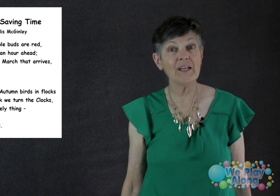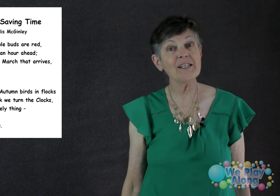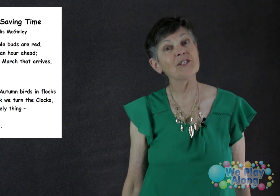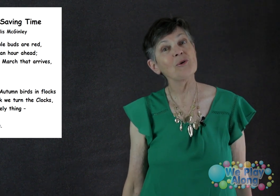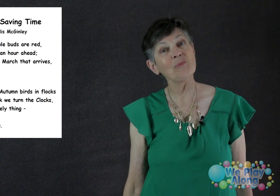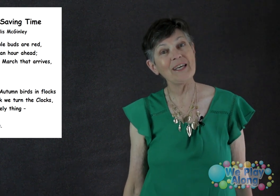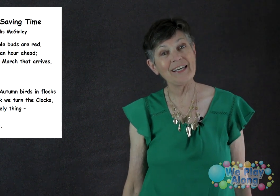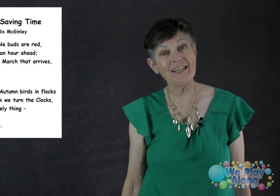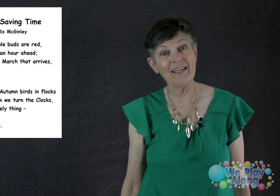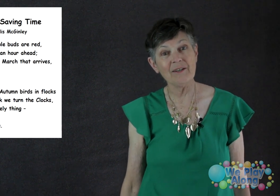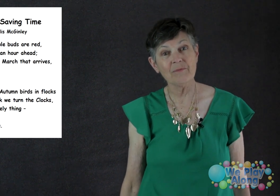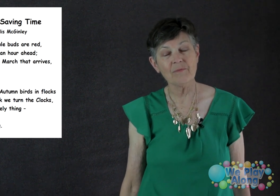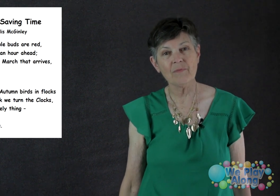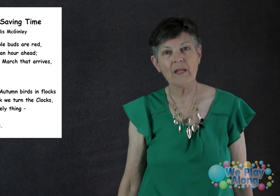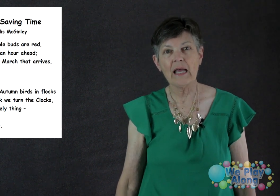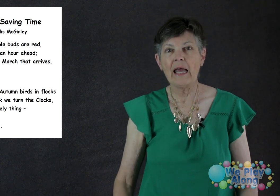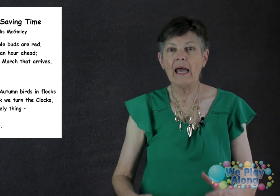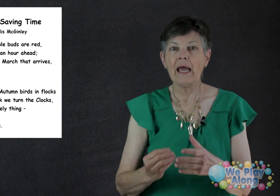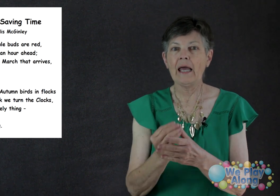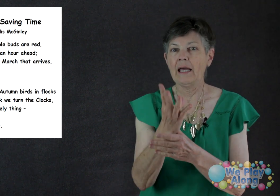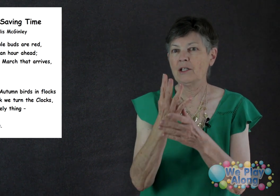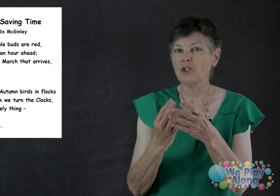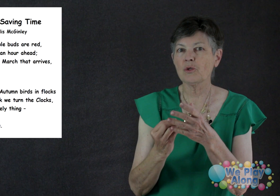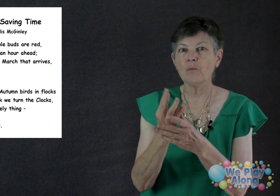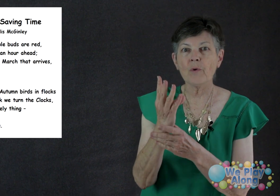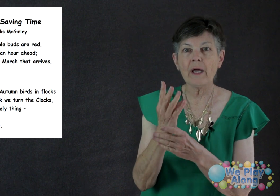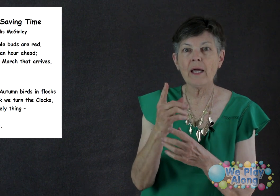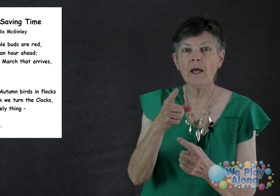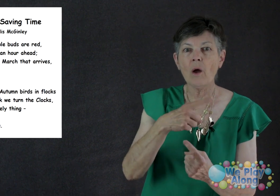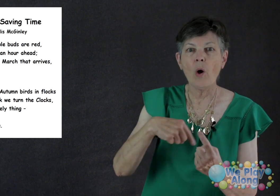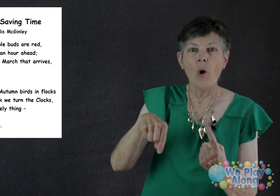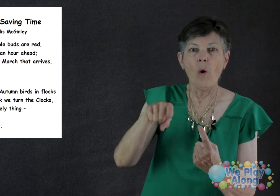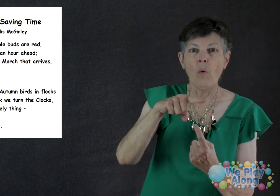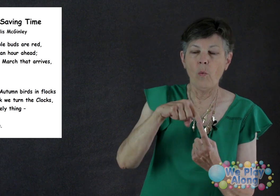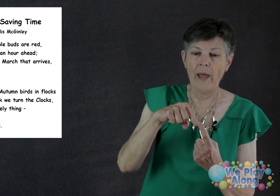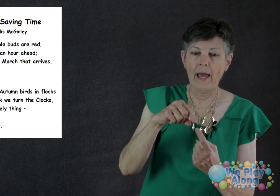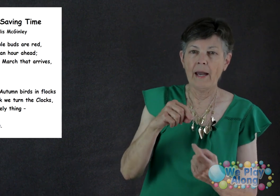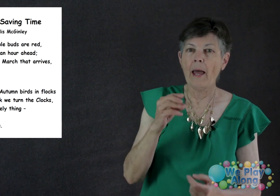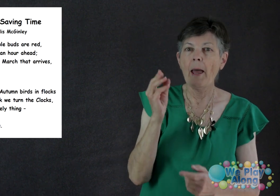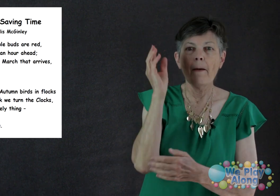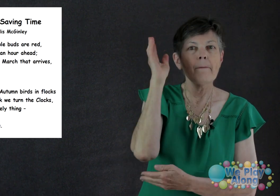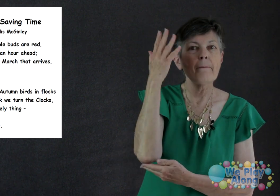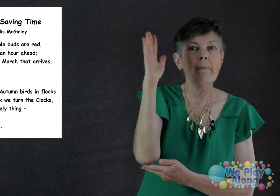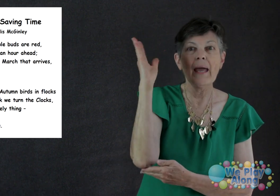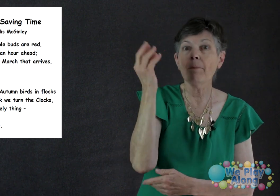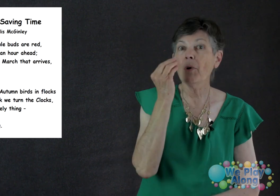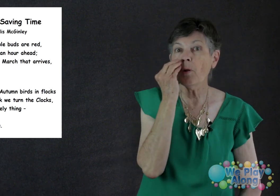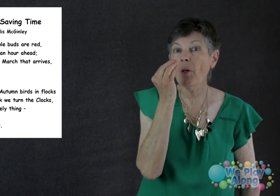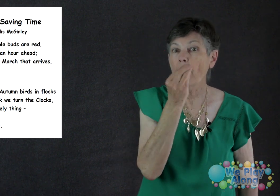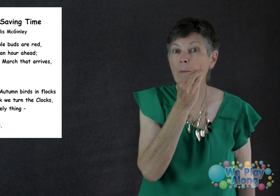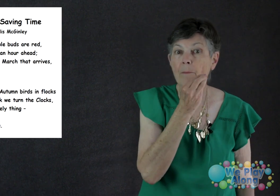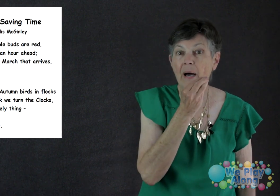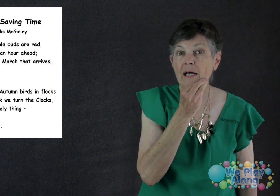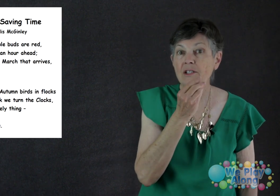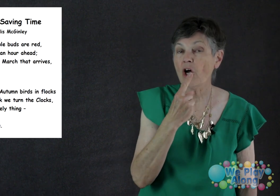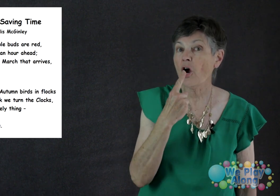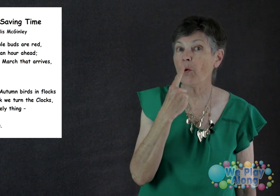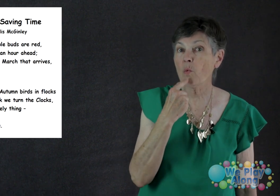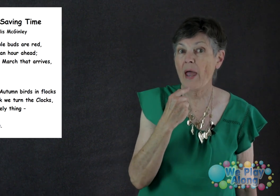Phyllis McGinley. In spring, when maple buds are